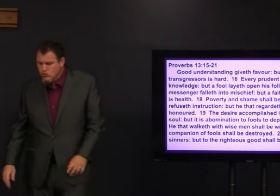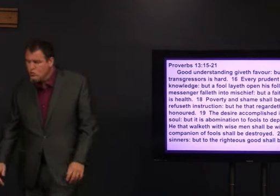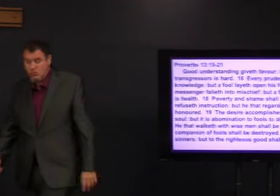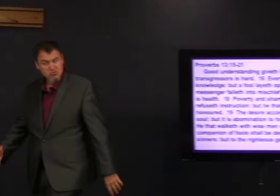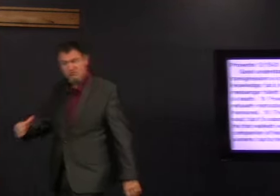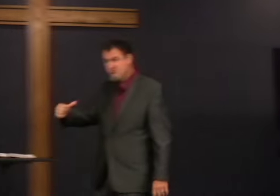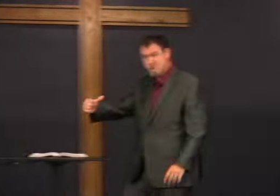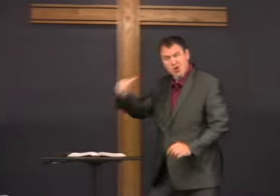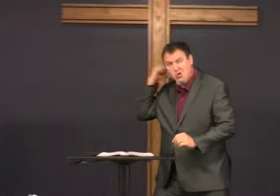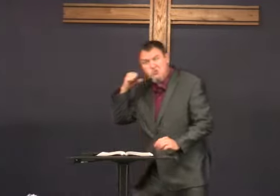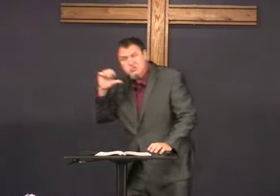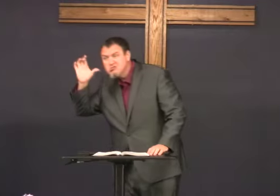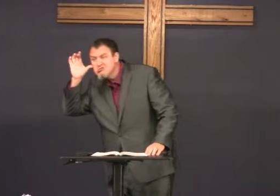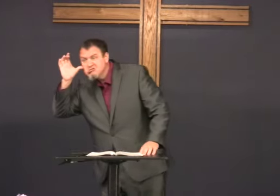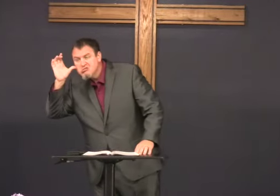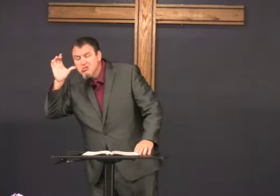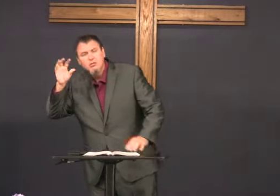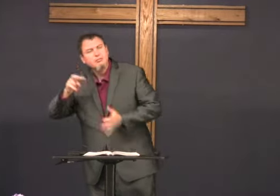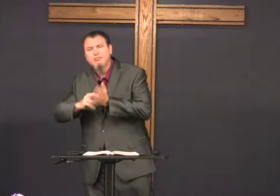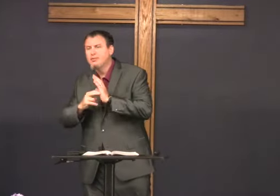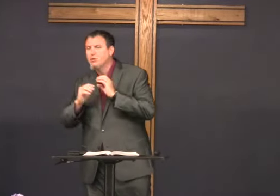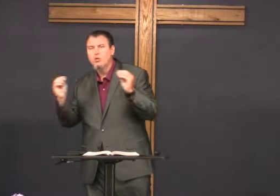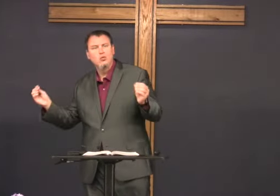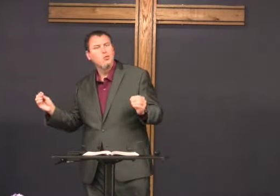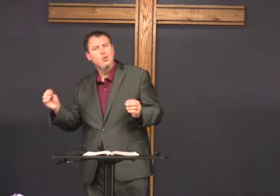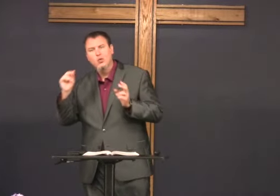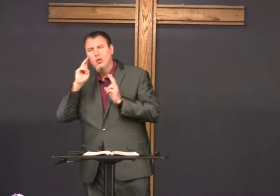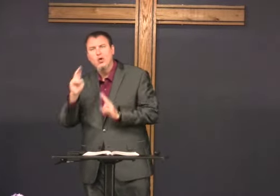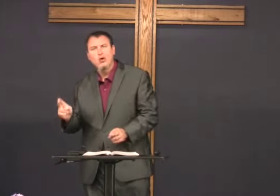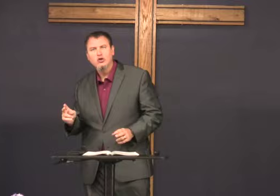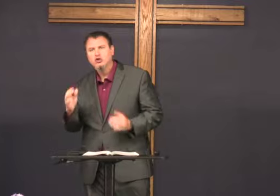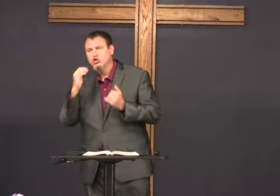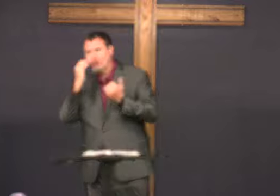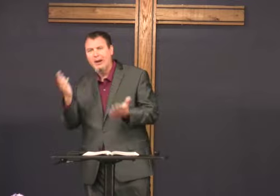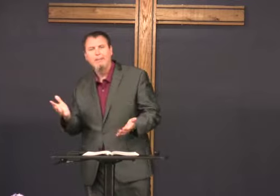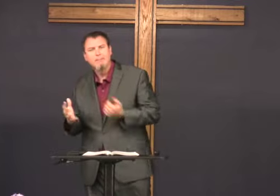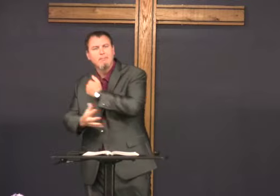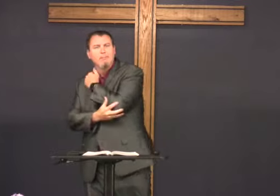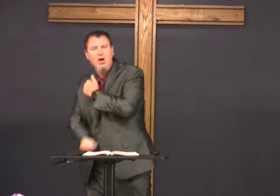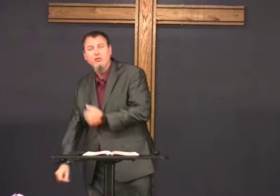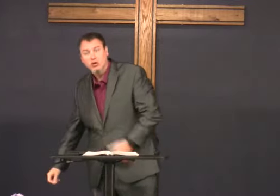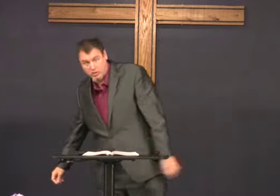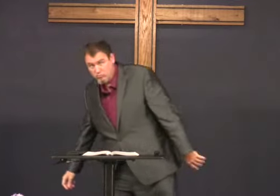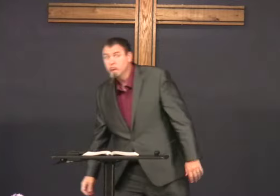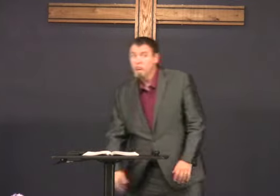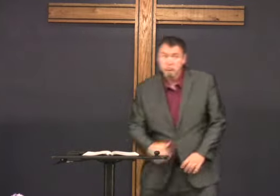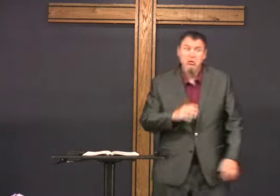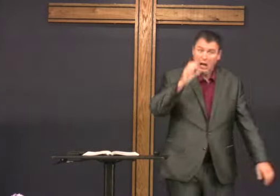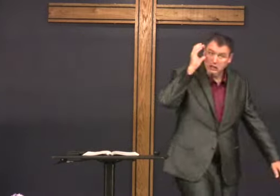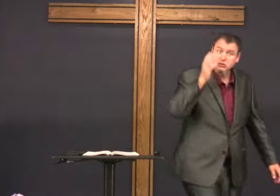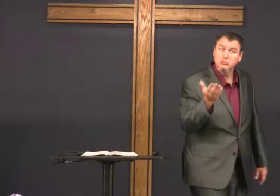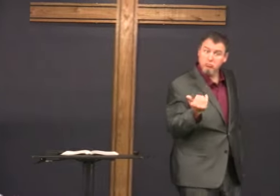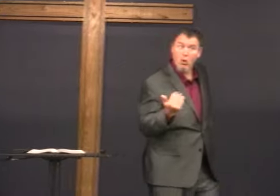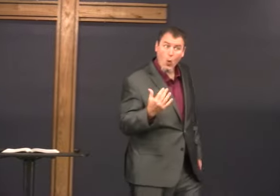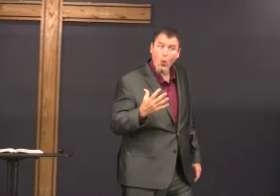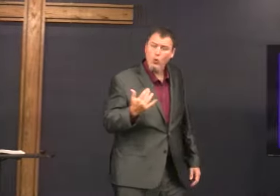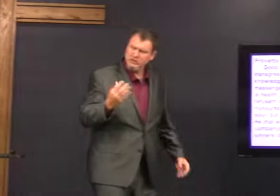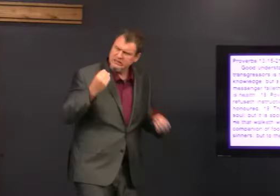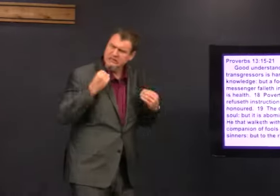and be in honor. If you don't listen, you won't get any honor. You'll be ashamed and